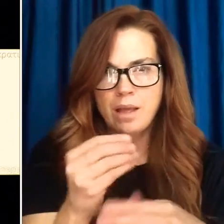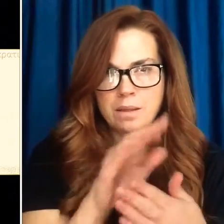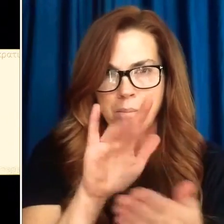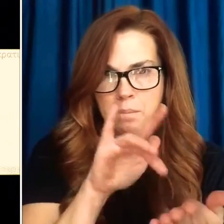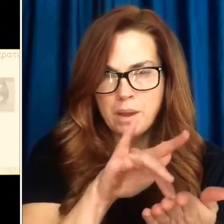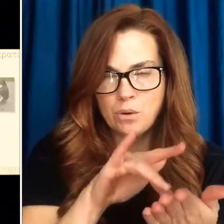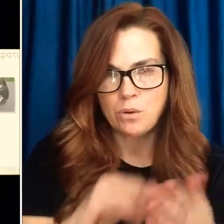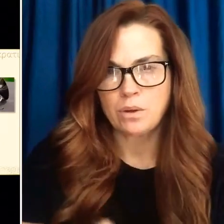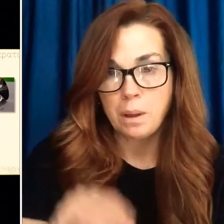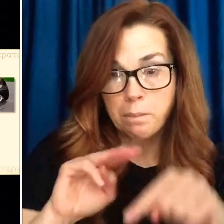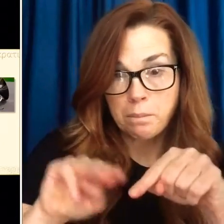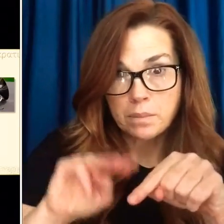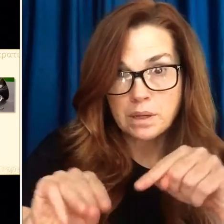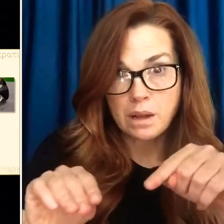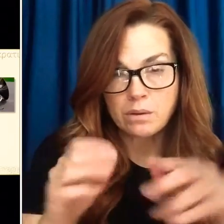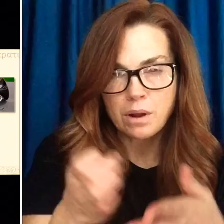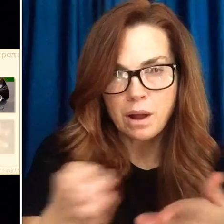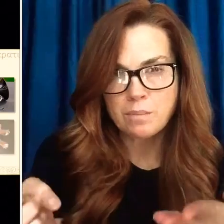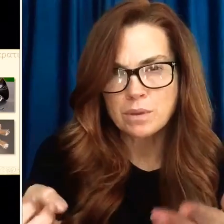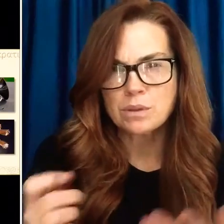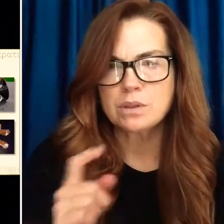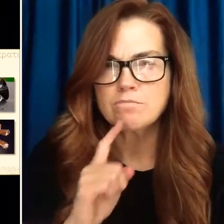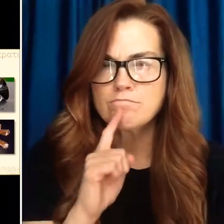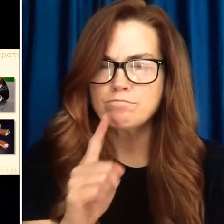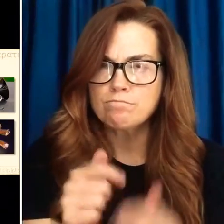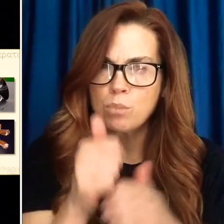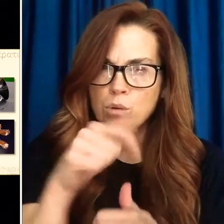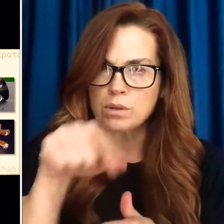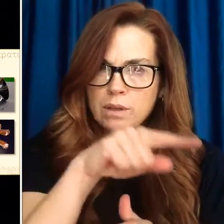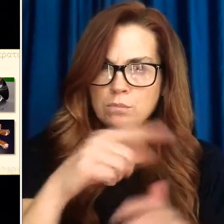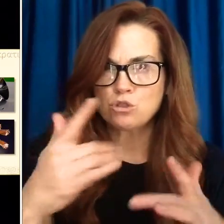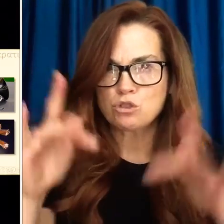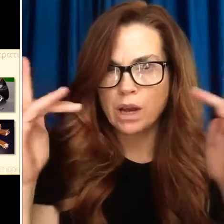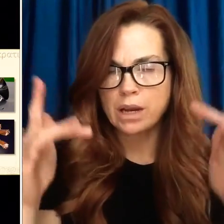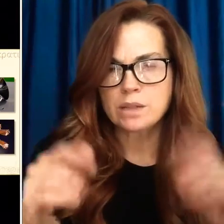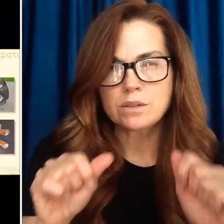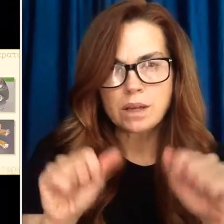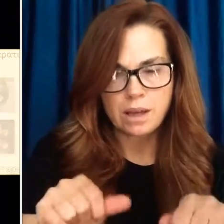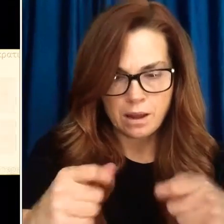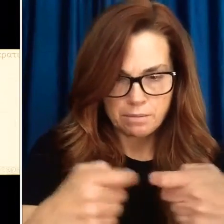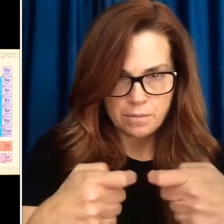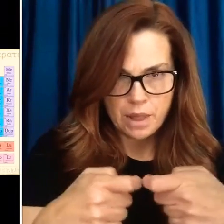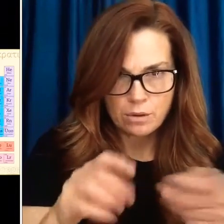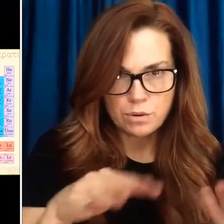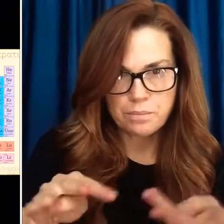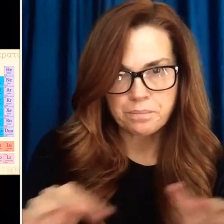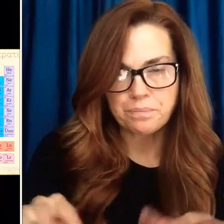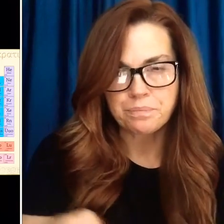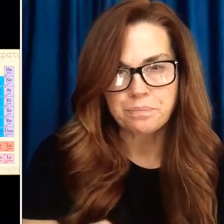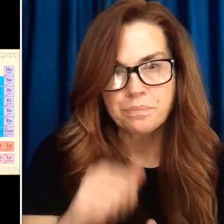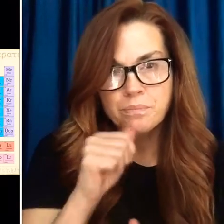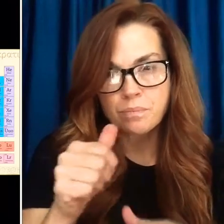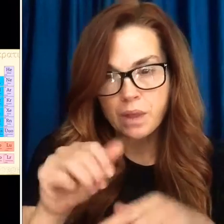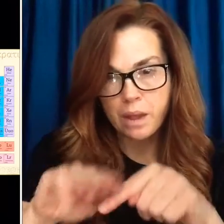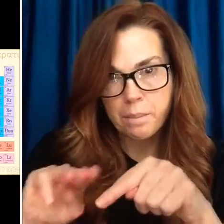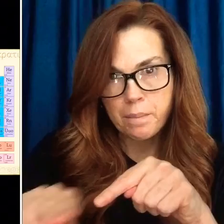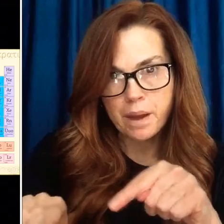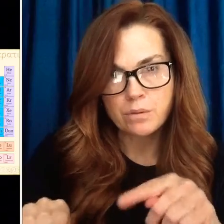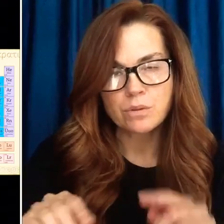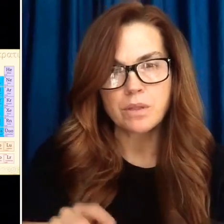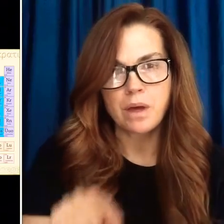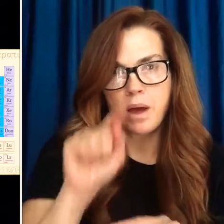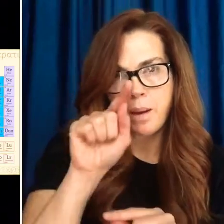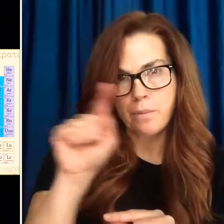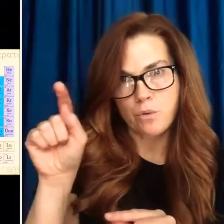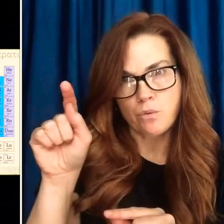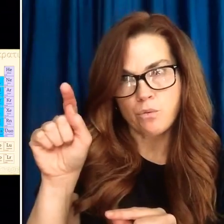Metallic elements are typically shiny and are good conductors of heat and electricity. Nonmetals are found on the upper